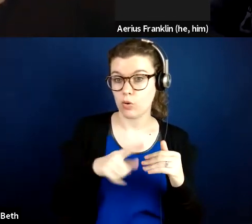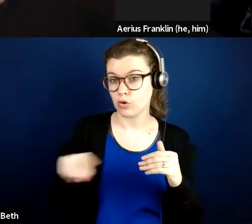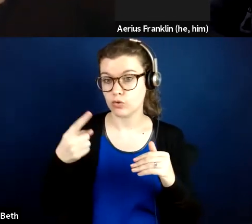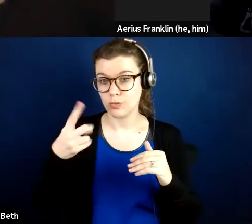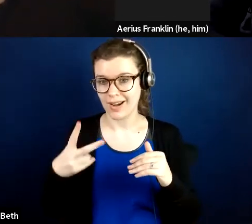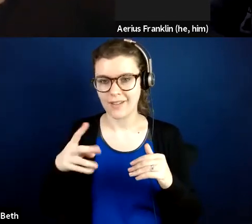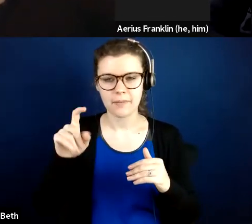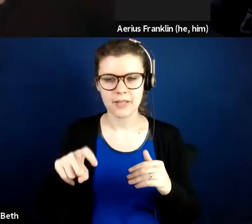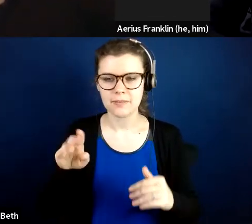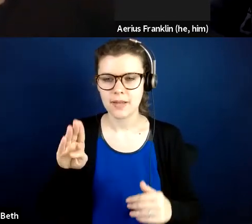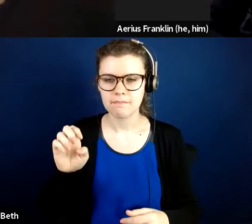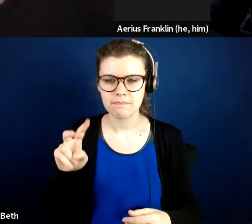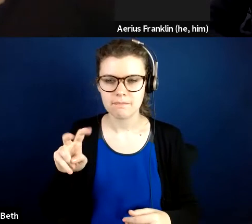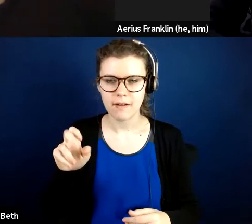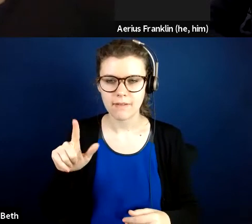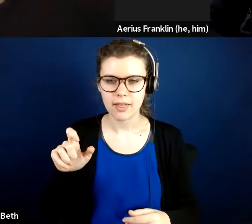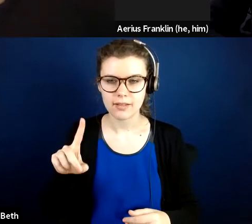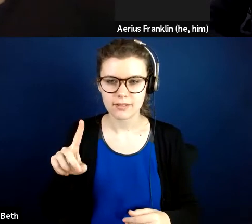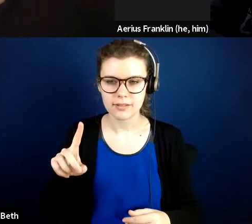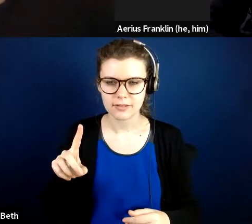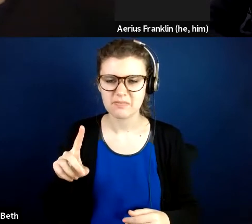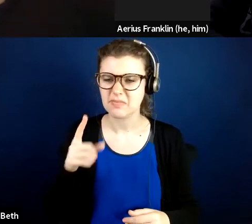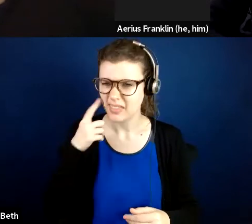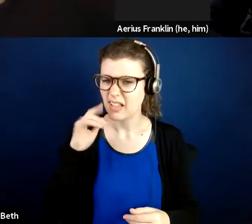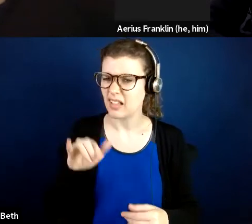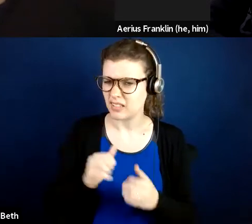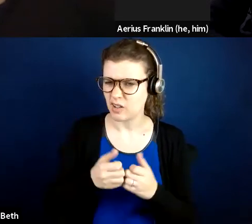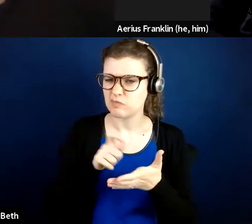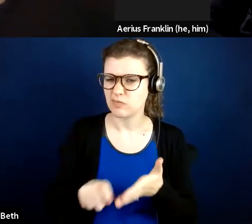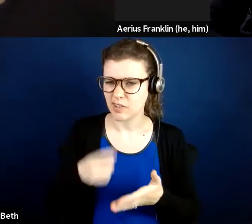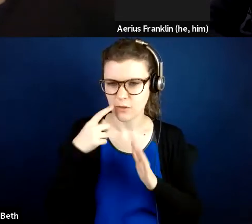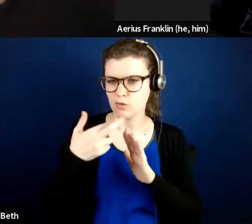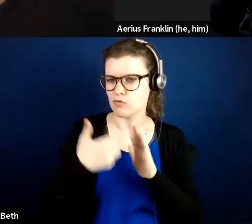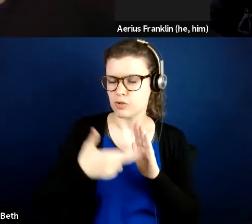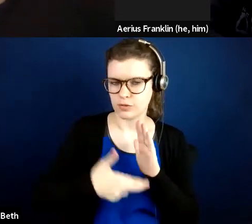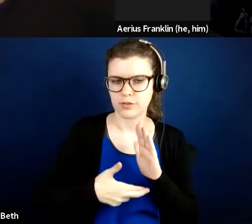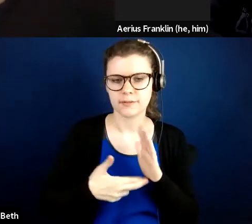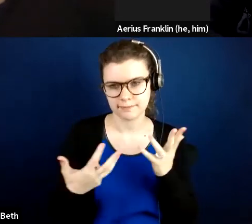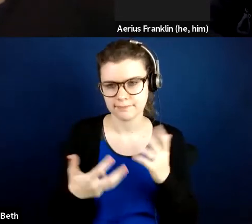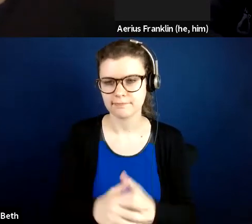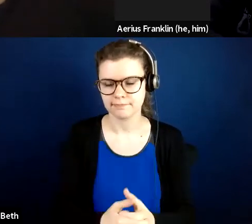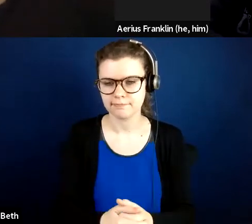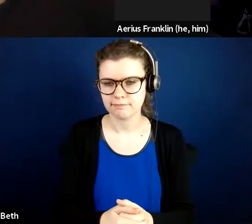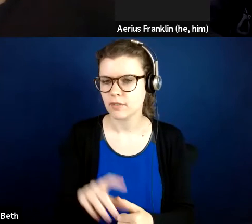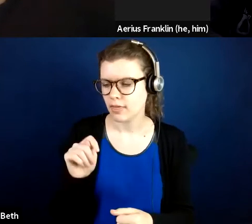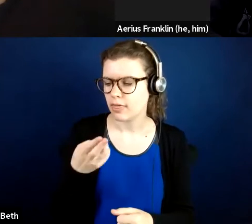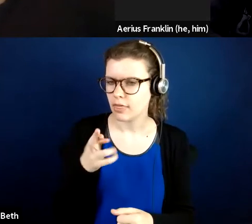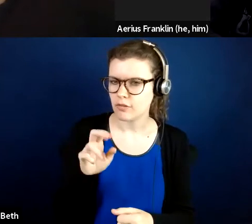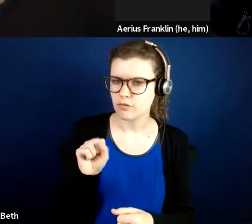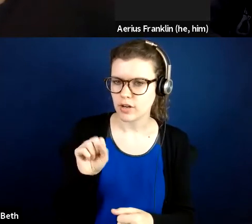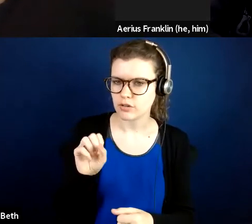And then, yeah, I mean, I think that's the way it's written in the regulations is threshold. Yes.